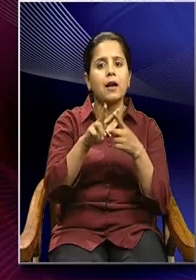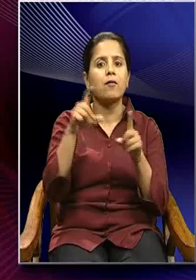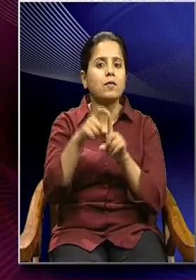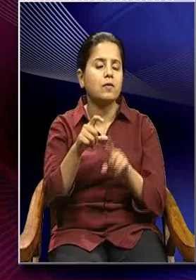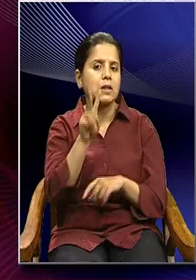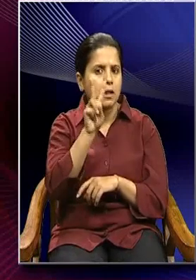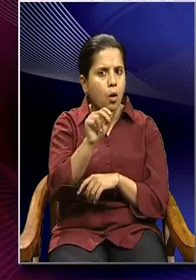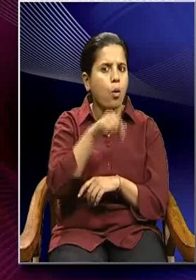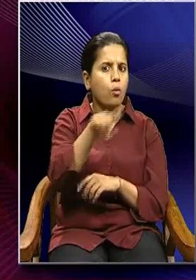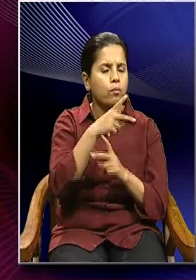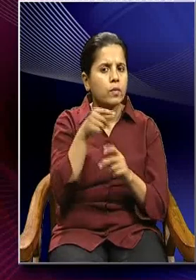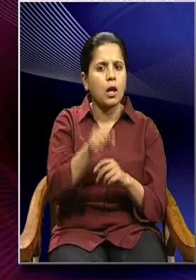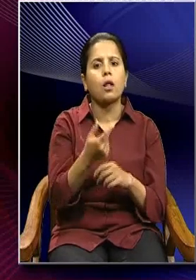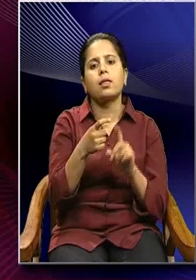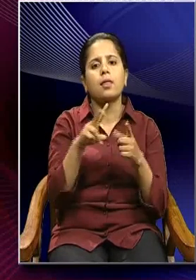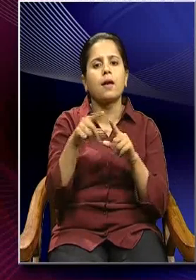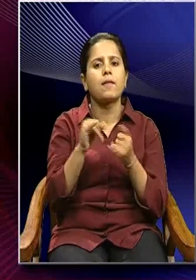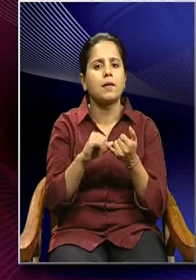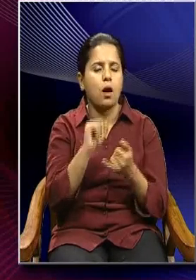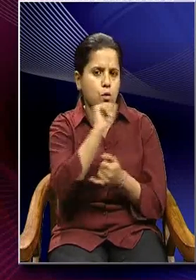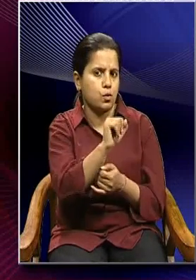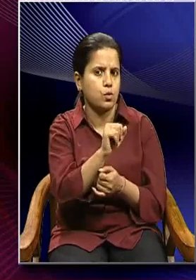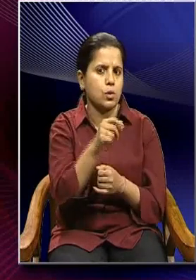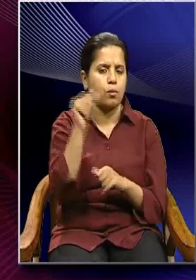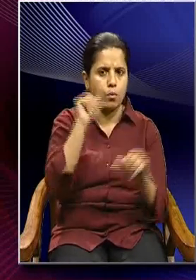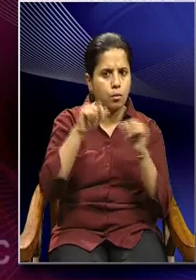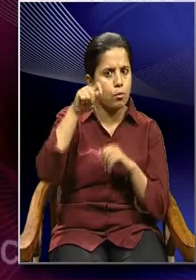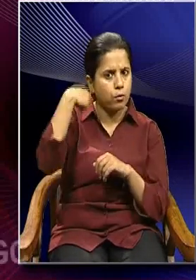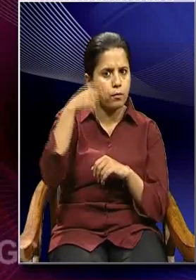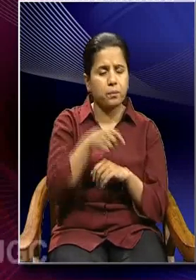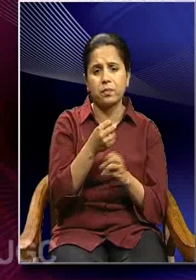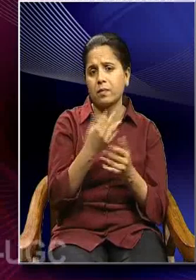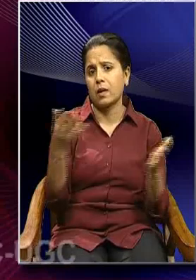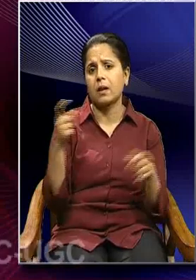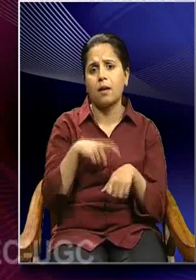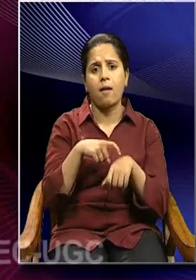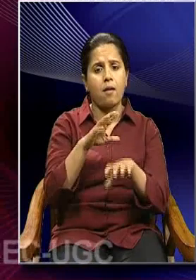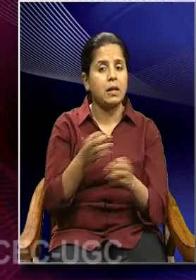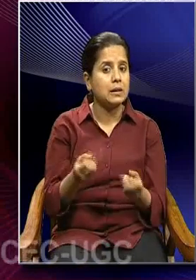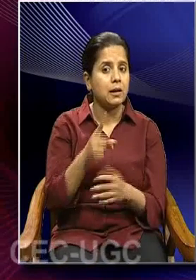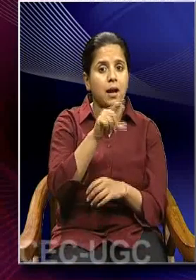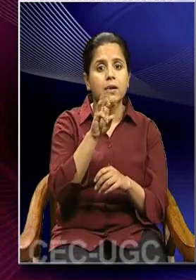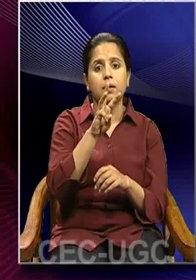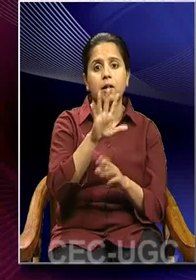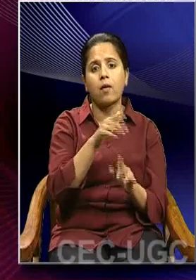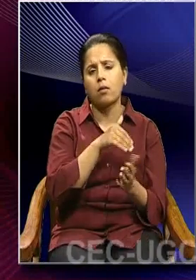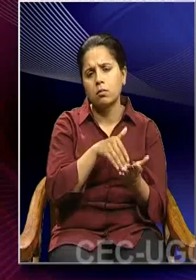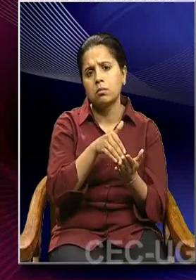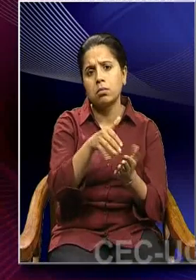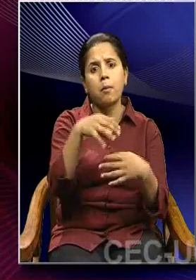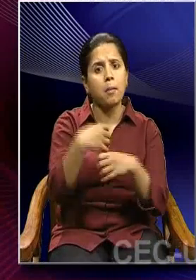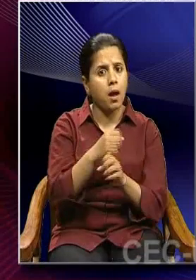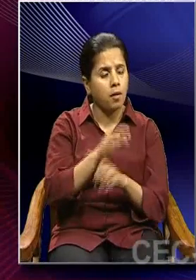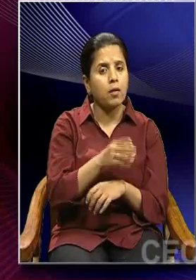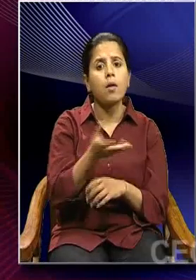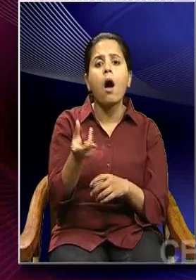take on Devdas, which was made several times beginning from 1935 that this film